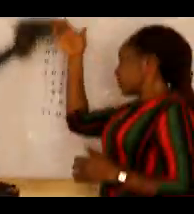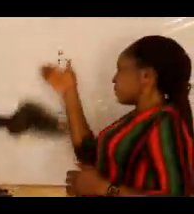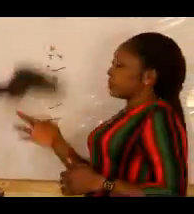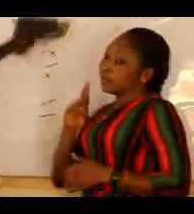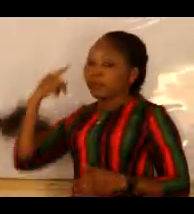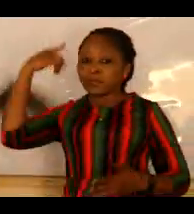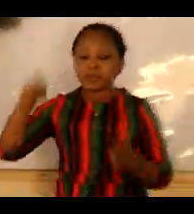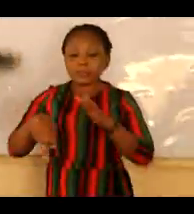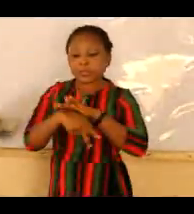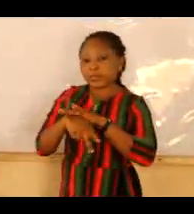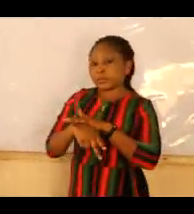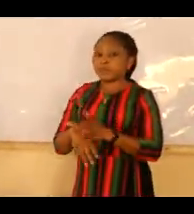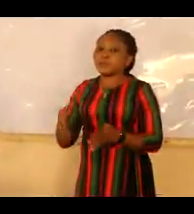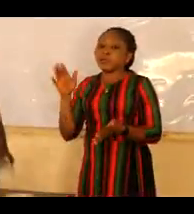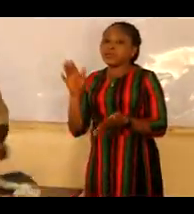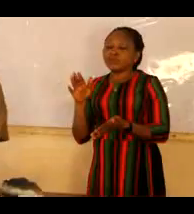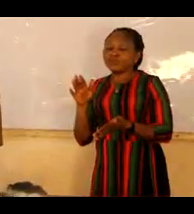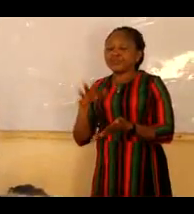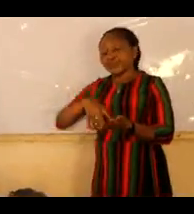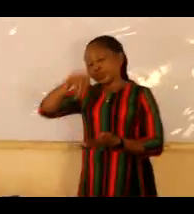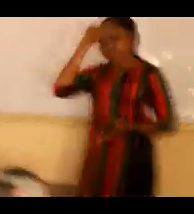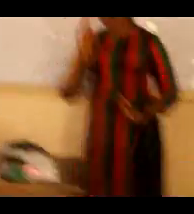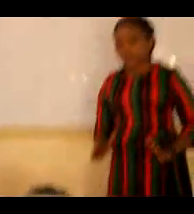us thinking.